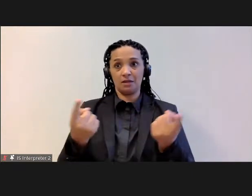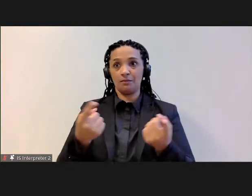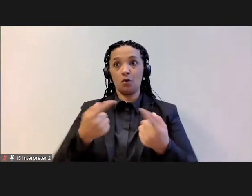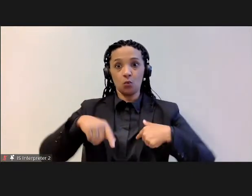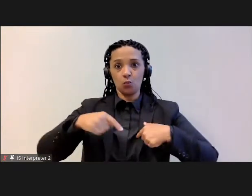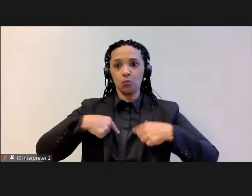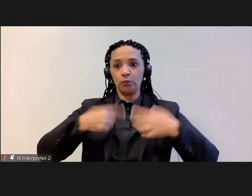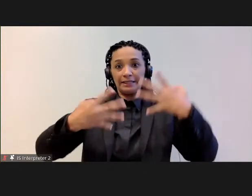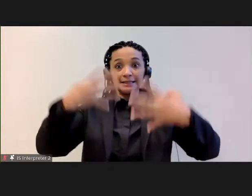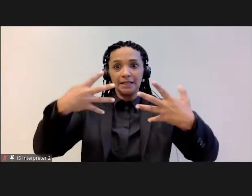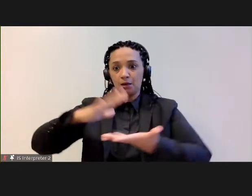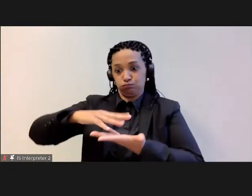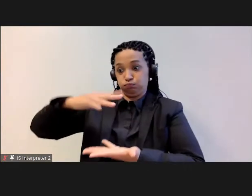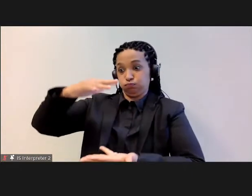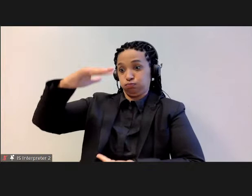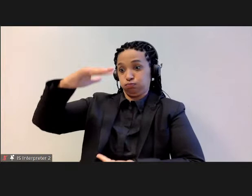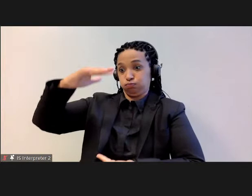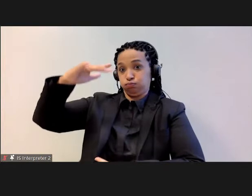data,